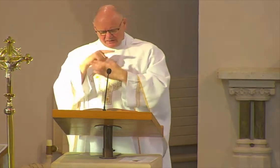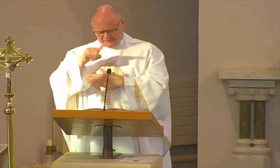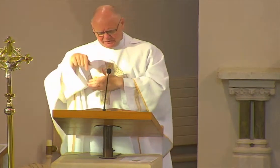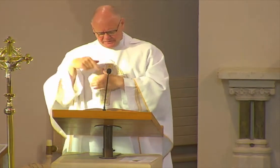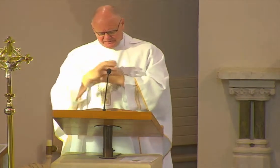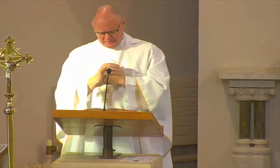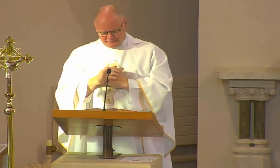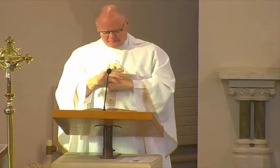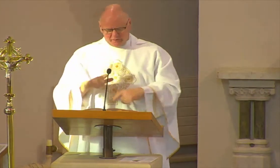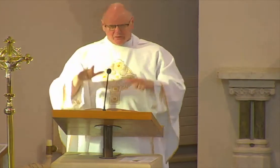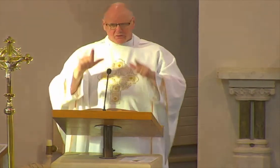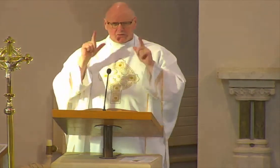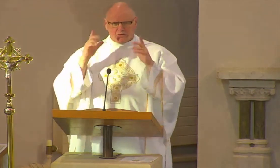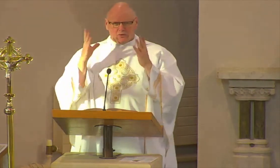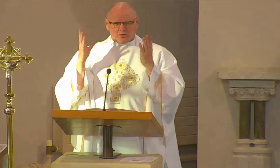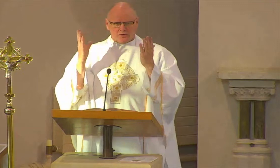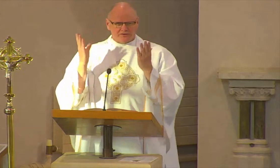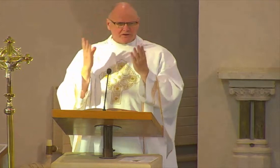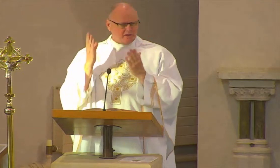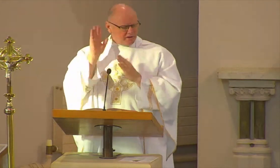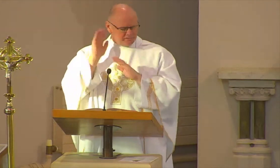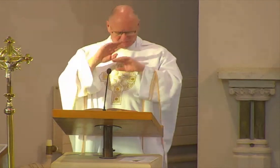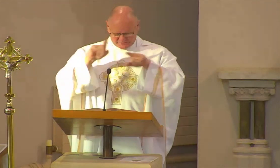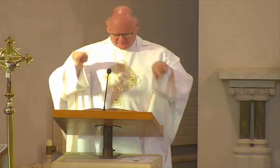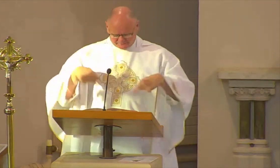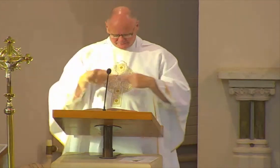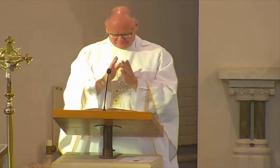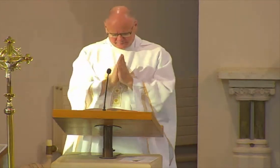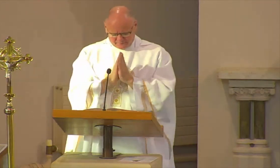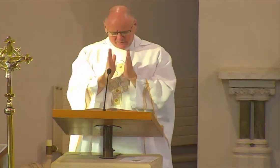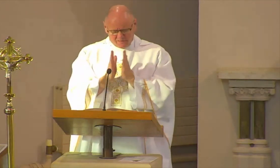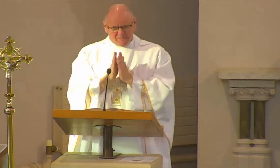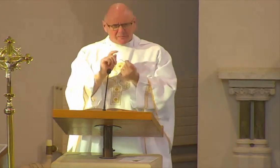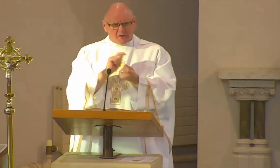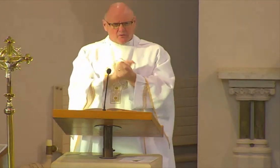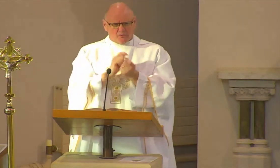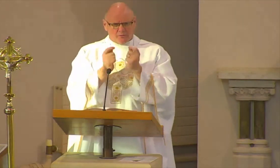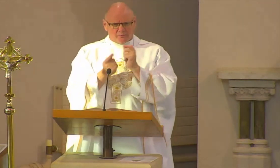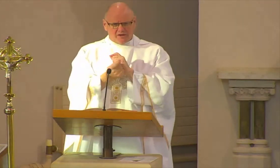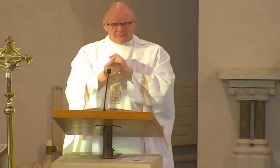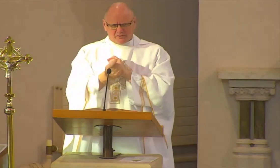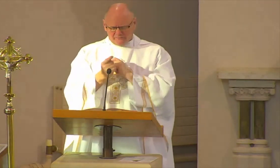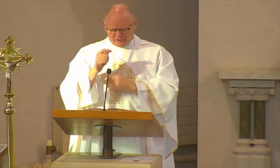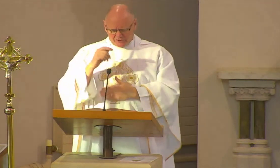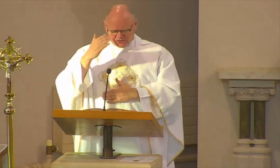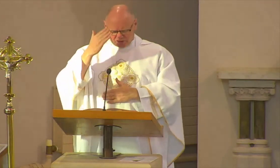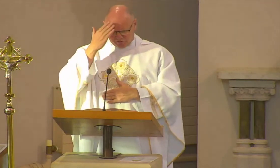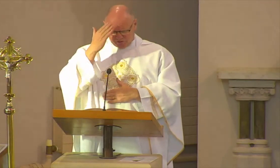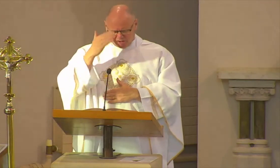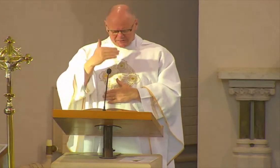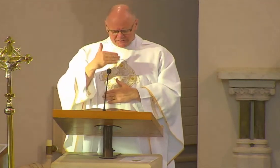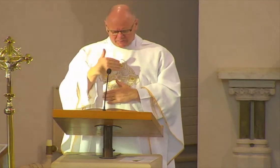us. Lord, hear us. We pray for conversion of heart,